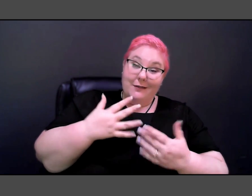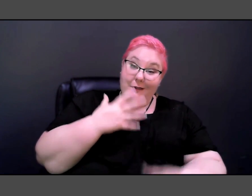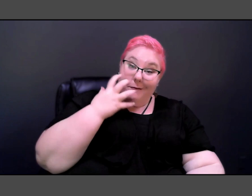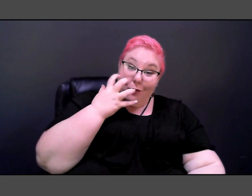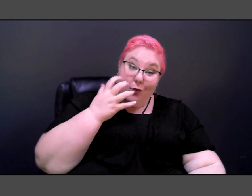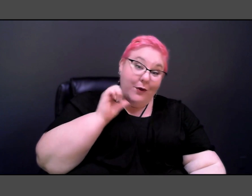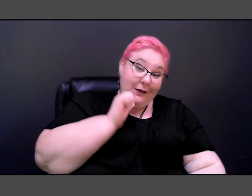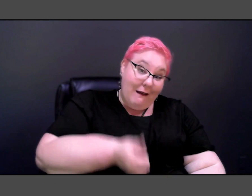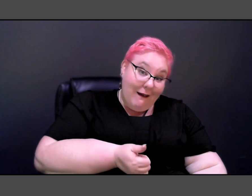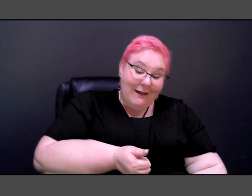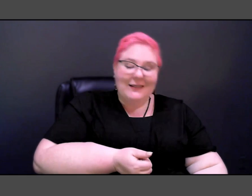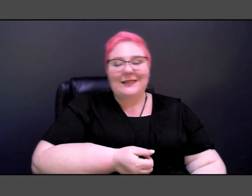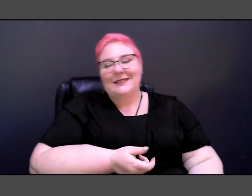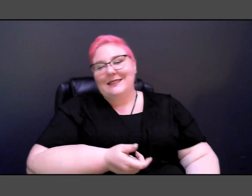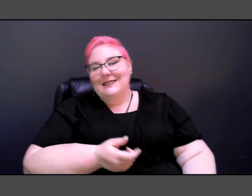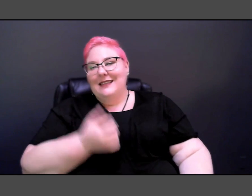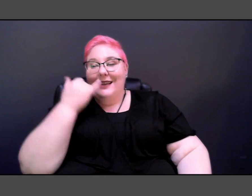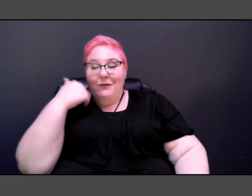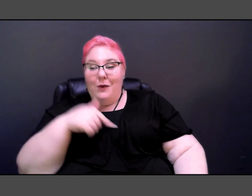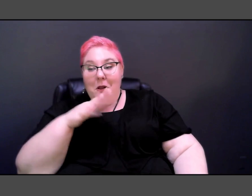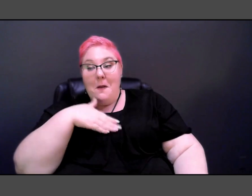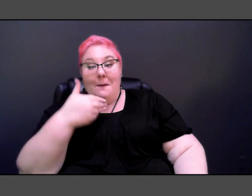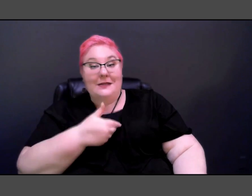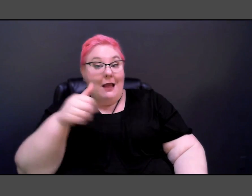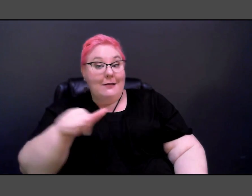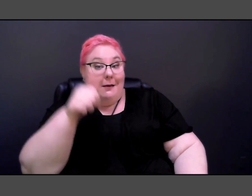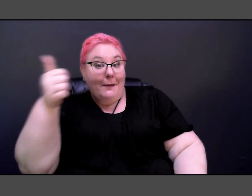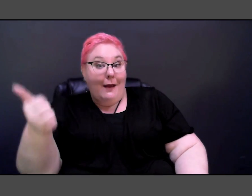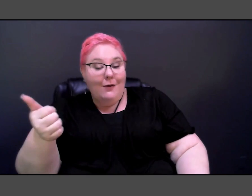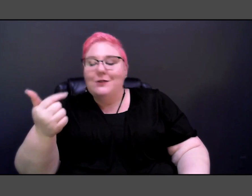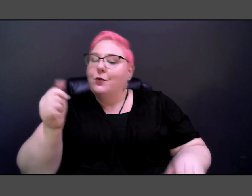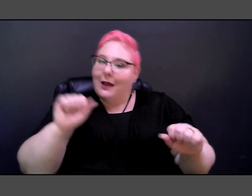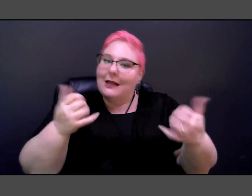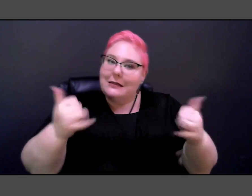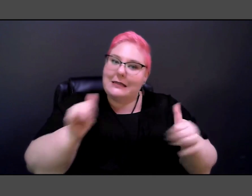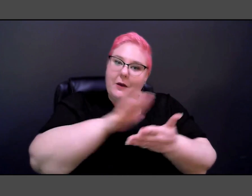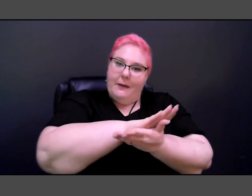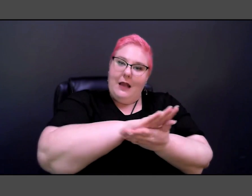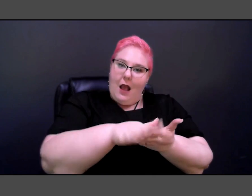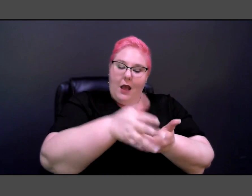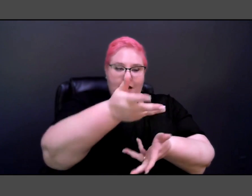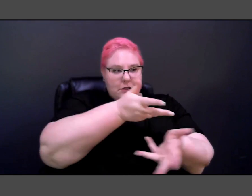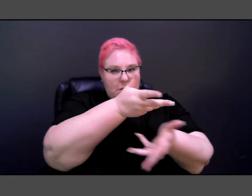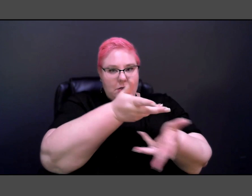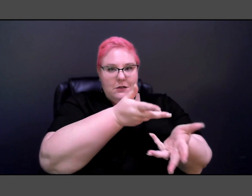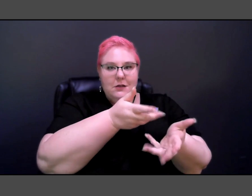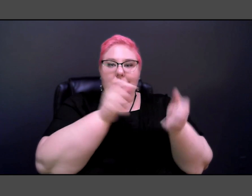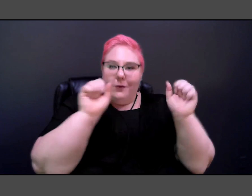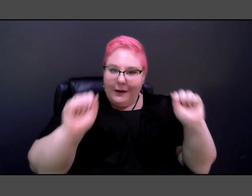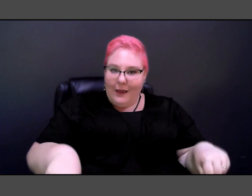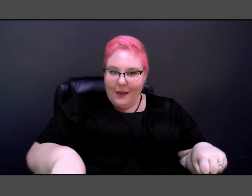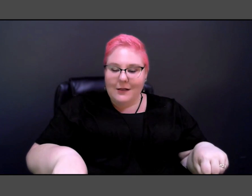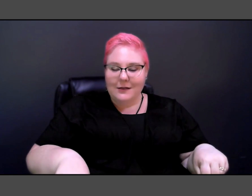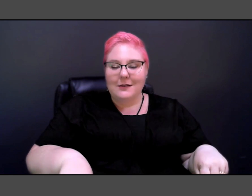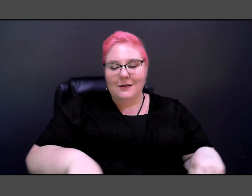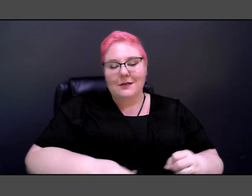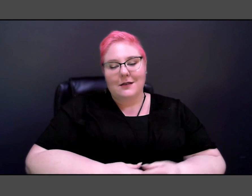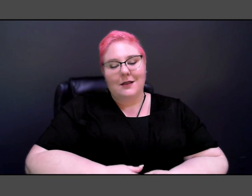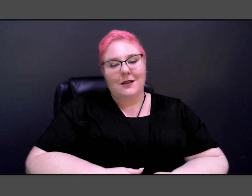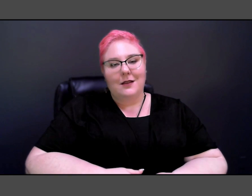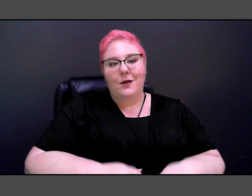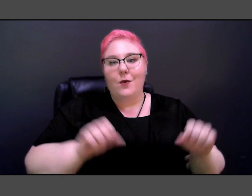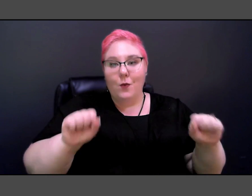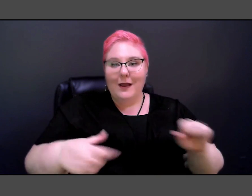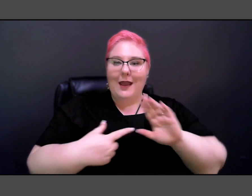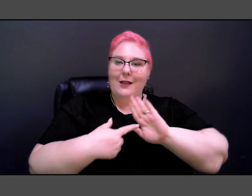something else. We can always be kind. We can always be nice to someone. We can always show the best version